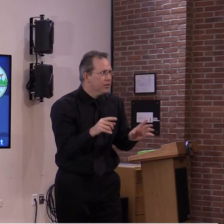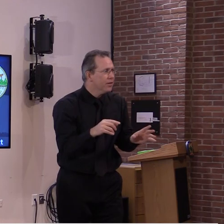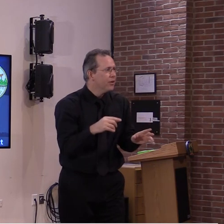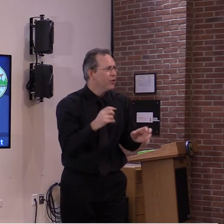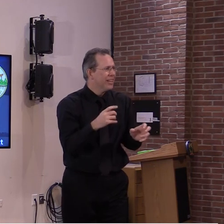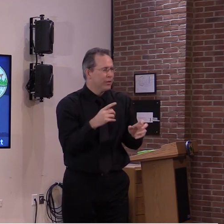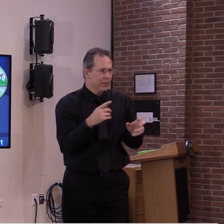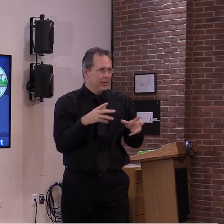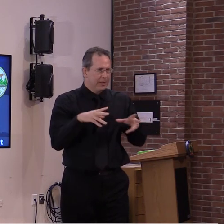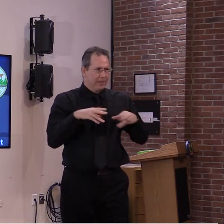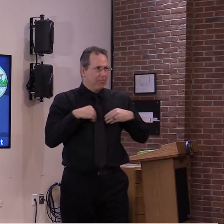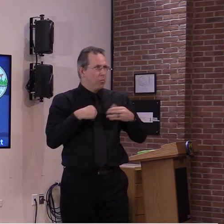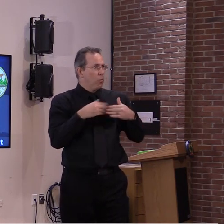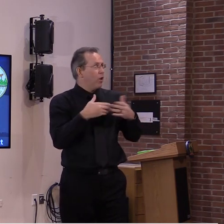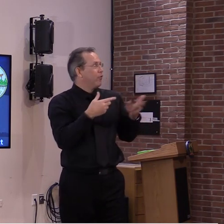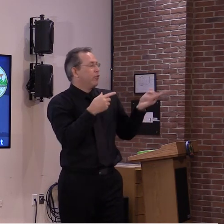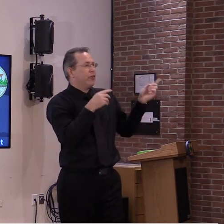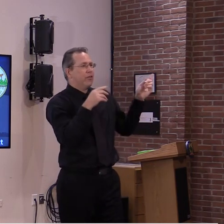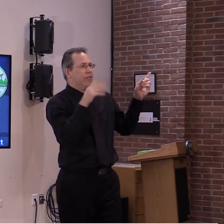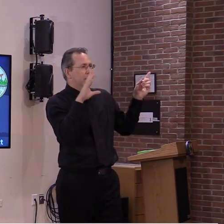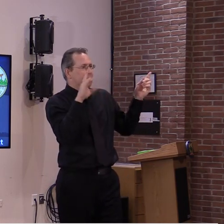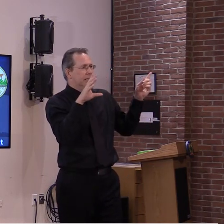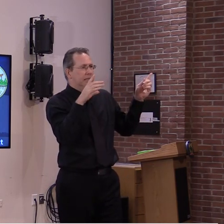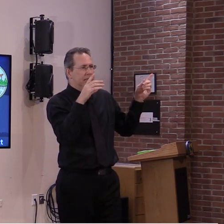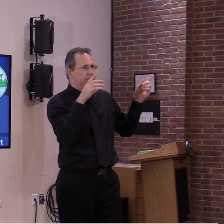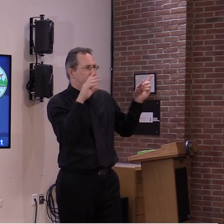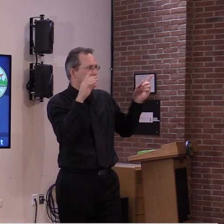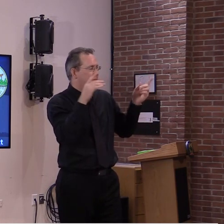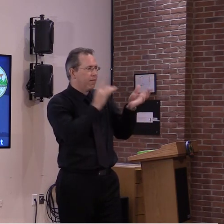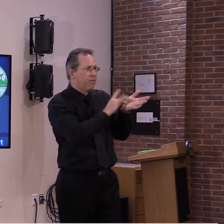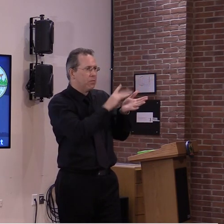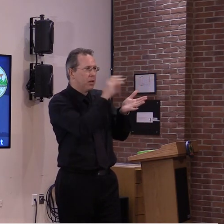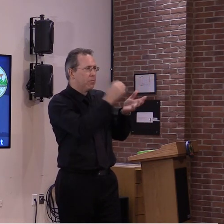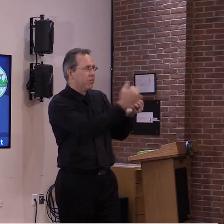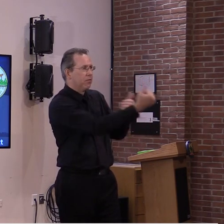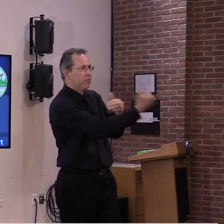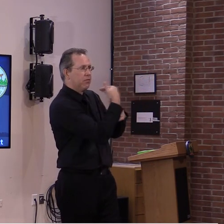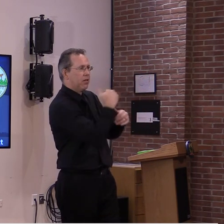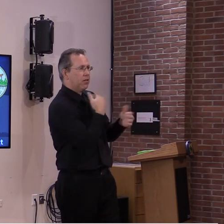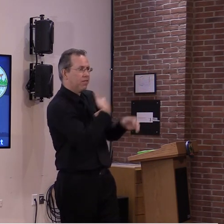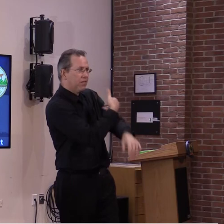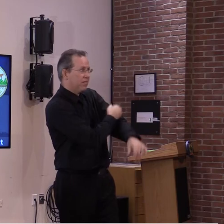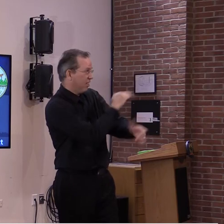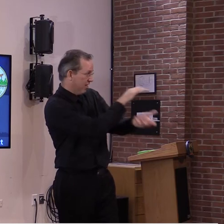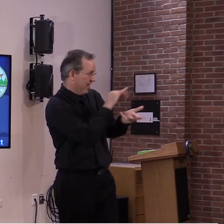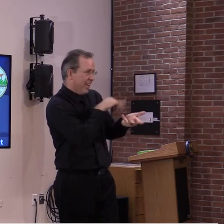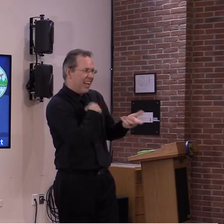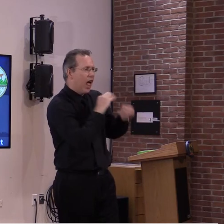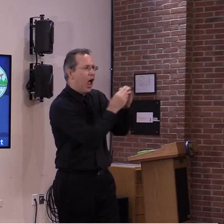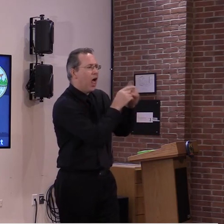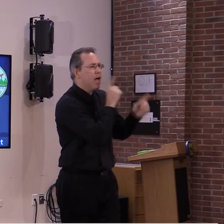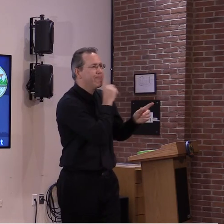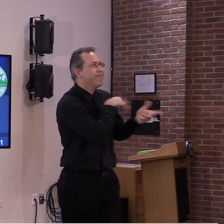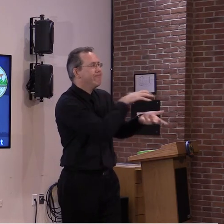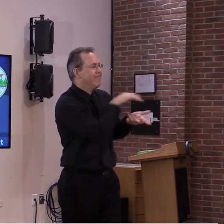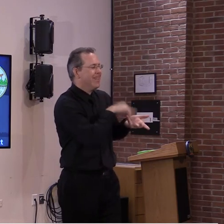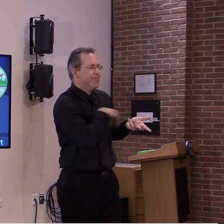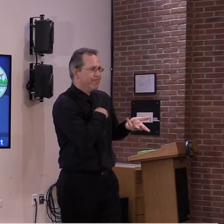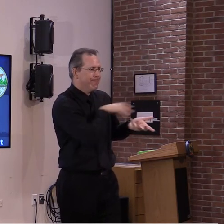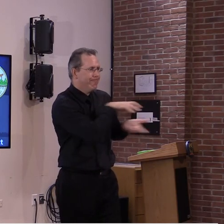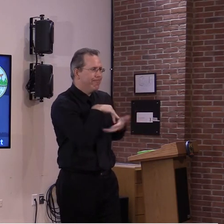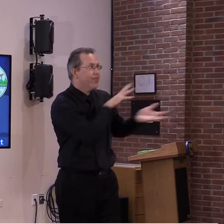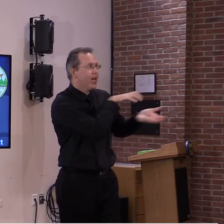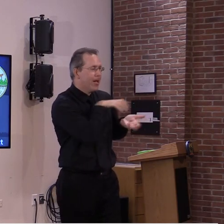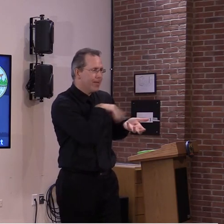It's we can only distribute what we have. So when we receive more, we will ramp up our